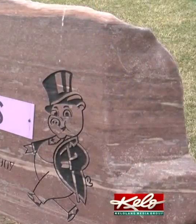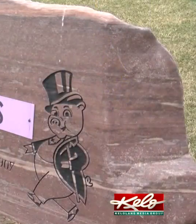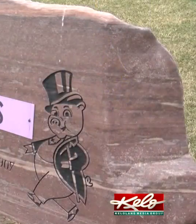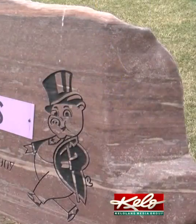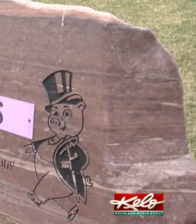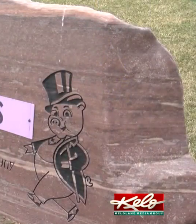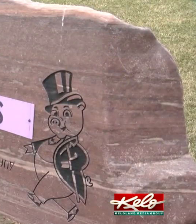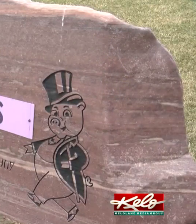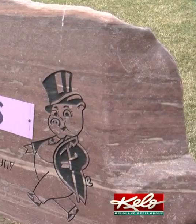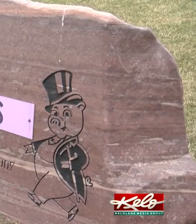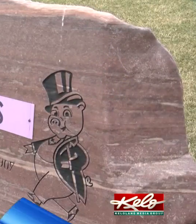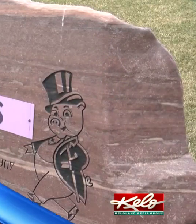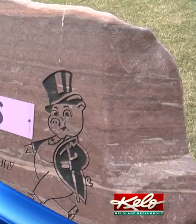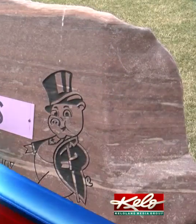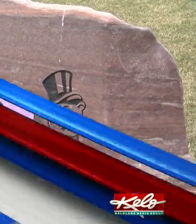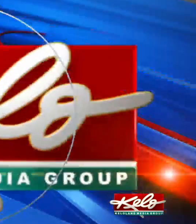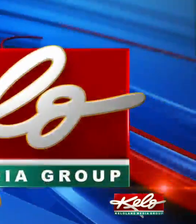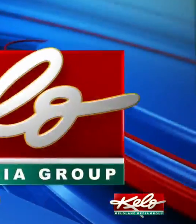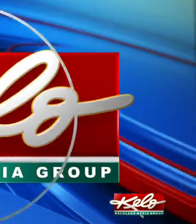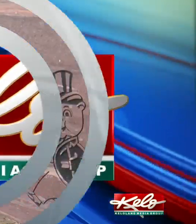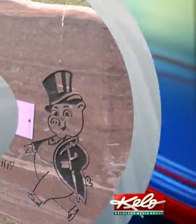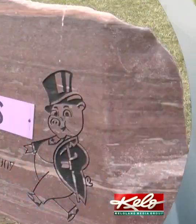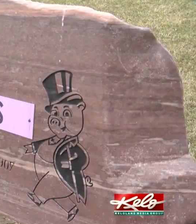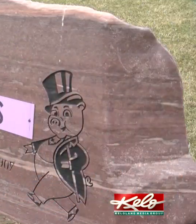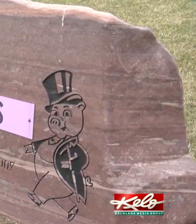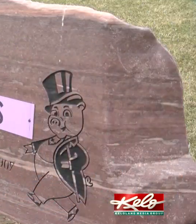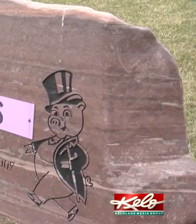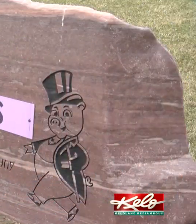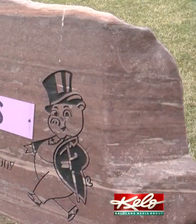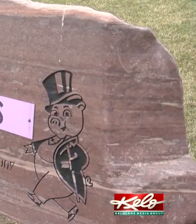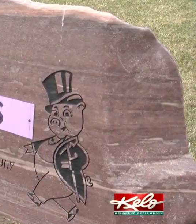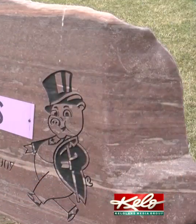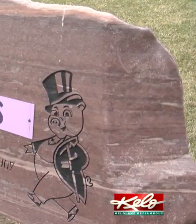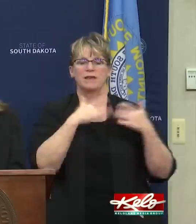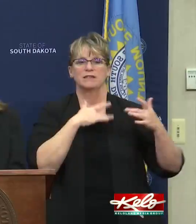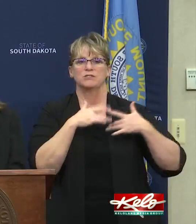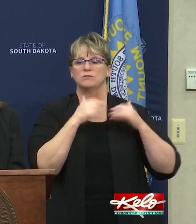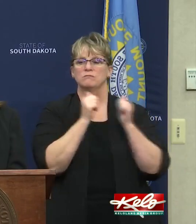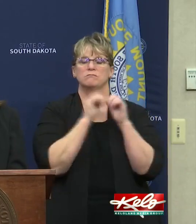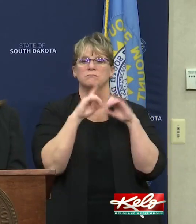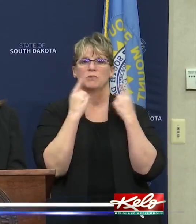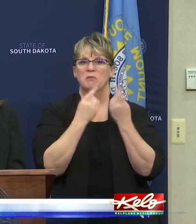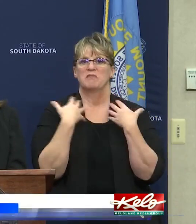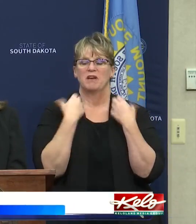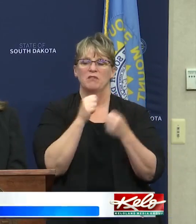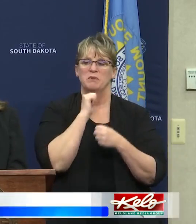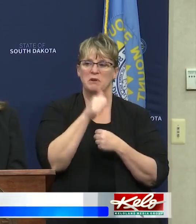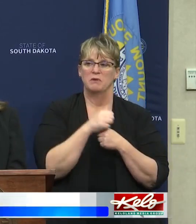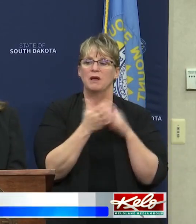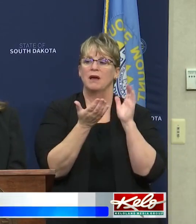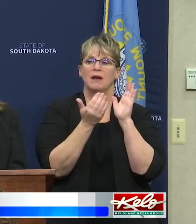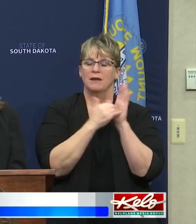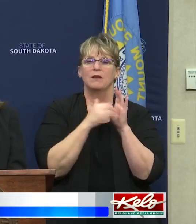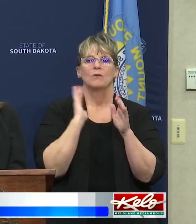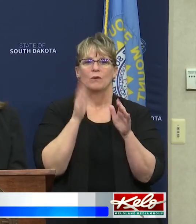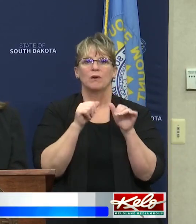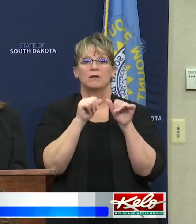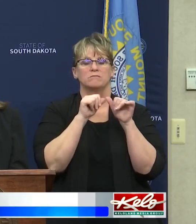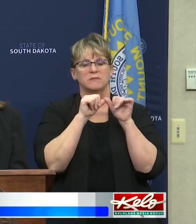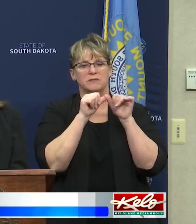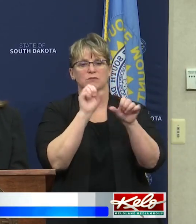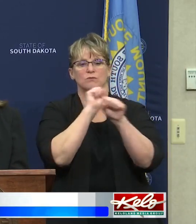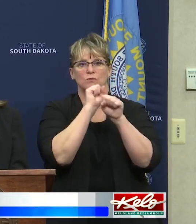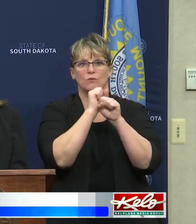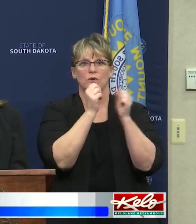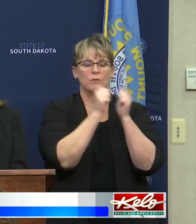potentially being contaminated. We do not have that concern at the Department of Health. And again, we will continue to work